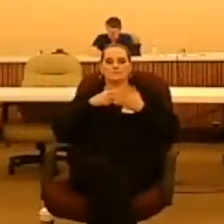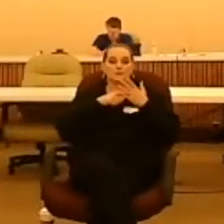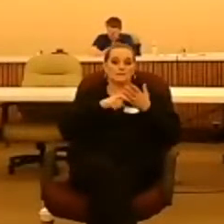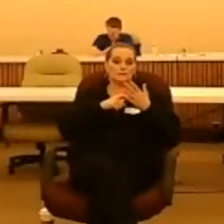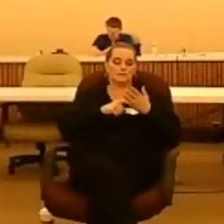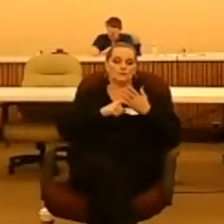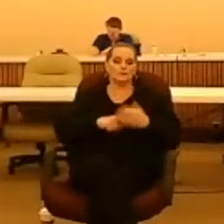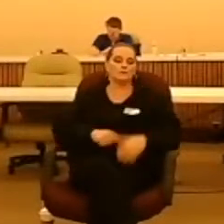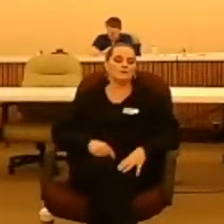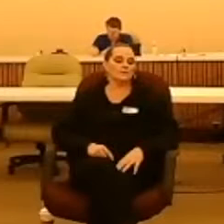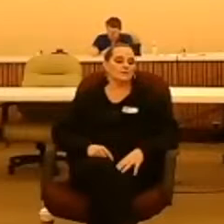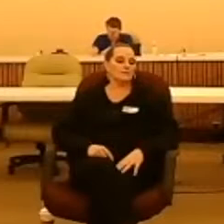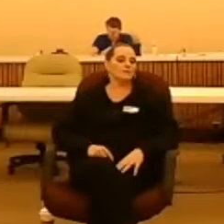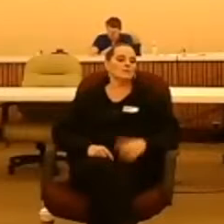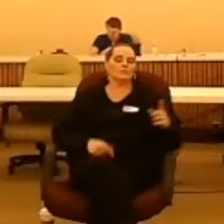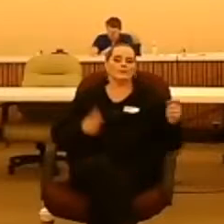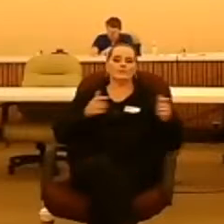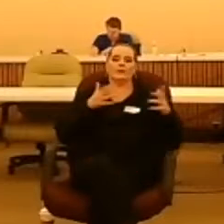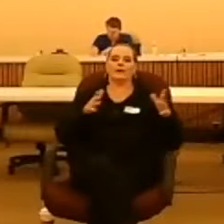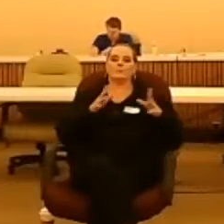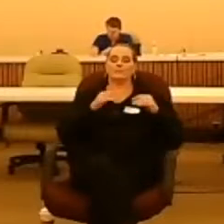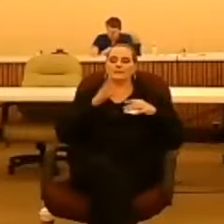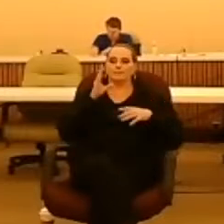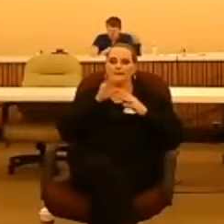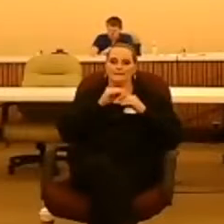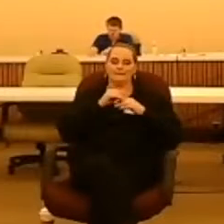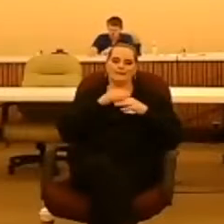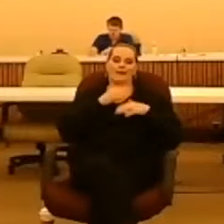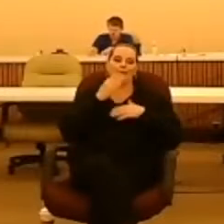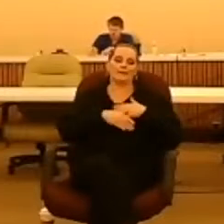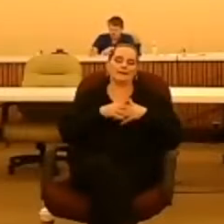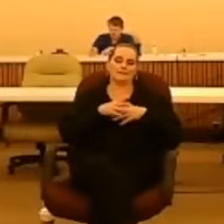Says we're gonna have a lot of public hearings at the next meeting.